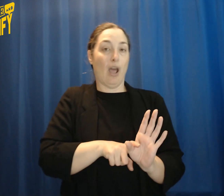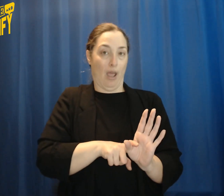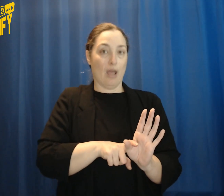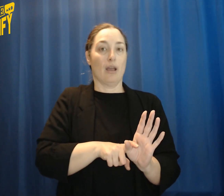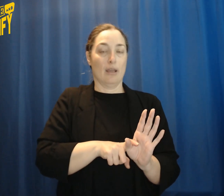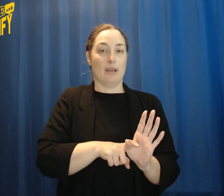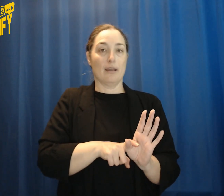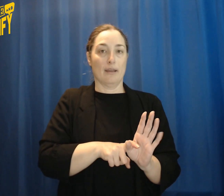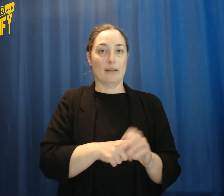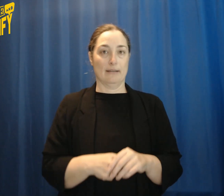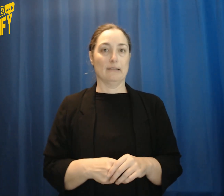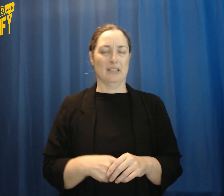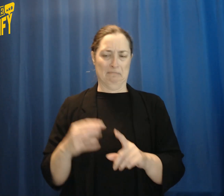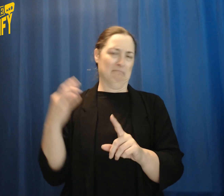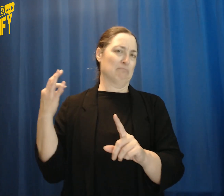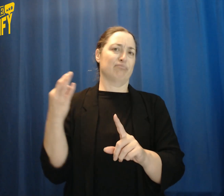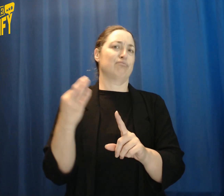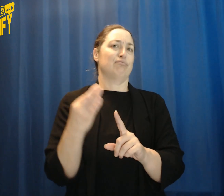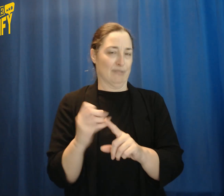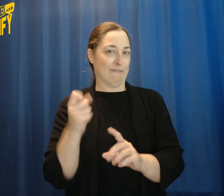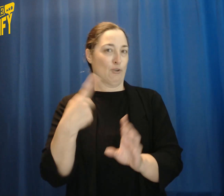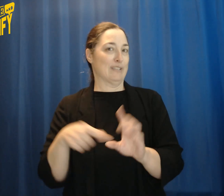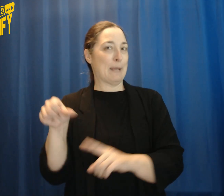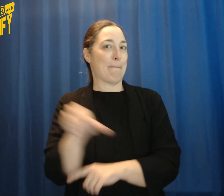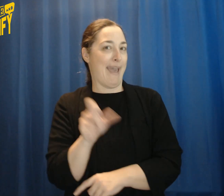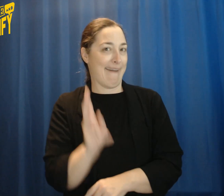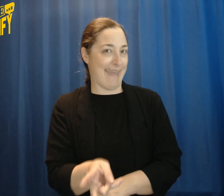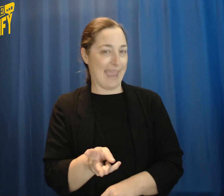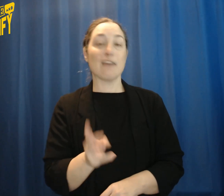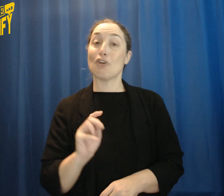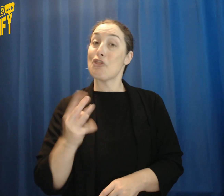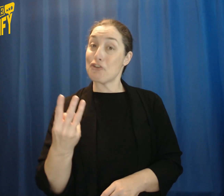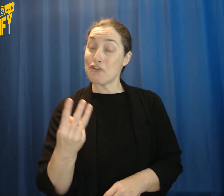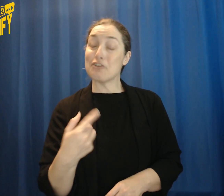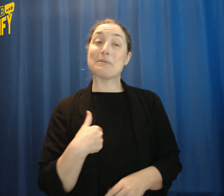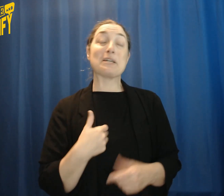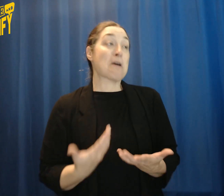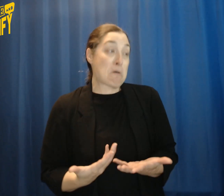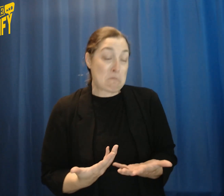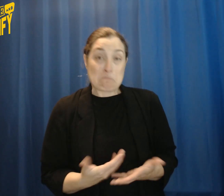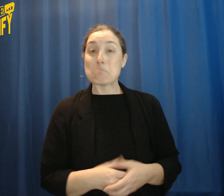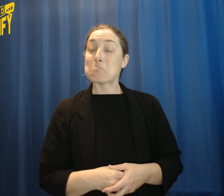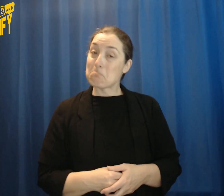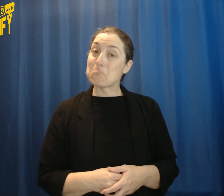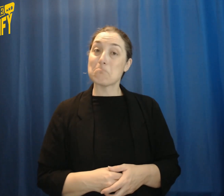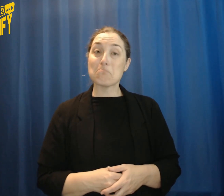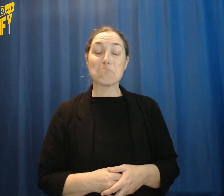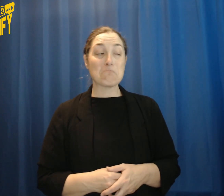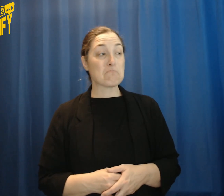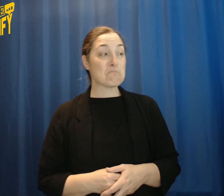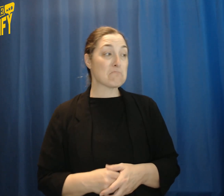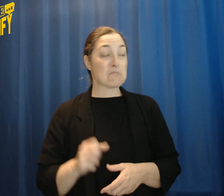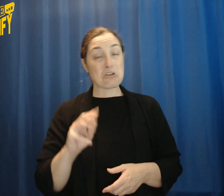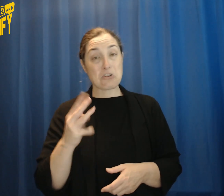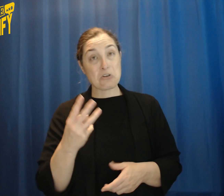back into it. And, pulled a third. And I'm like, well, when you get third, it's like there's not much difference between first and